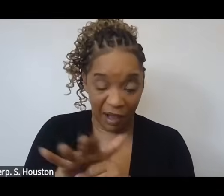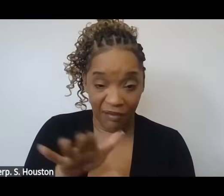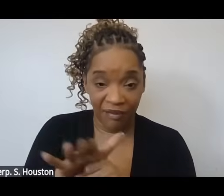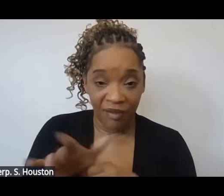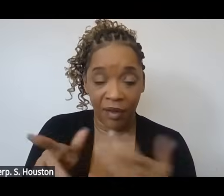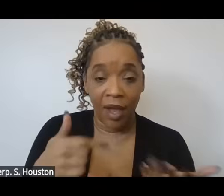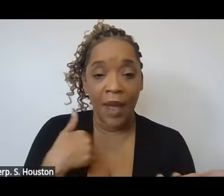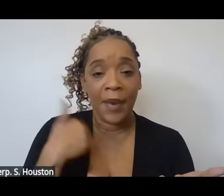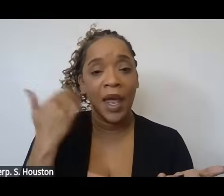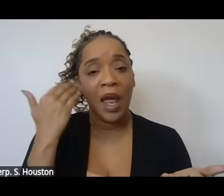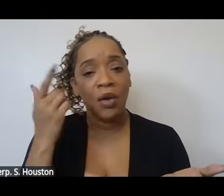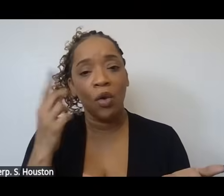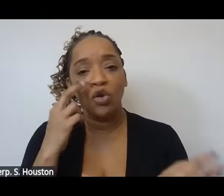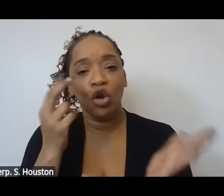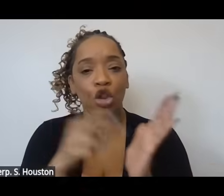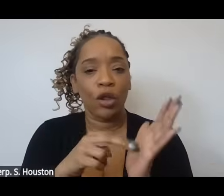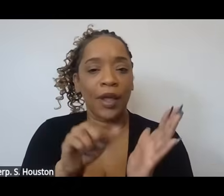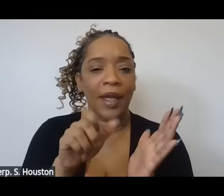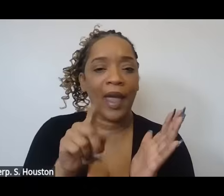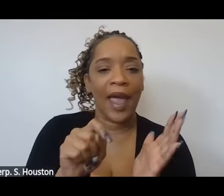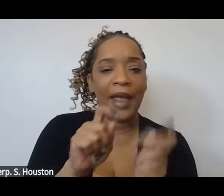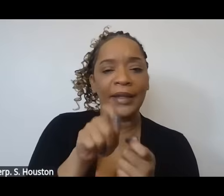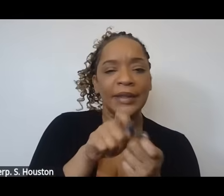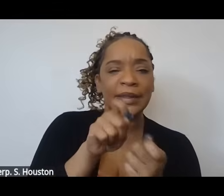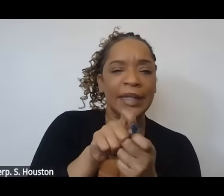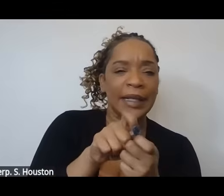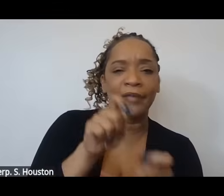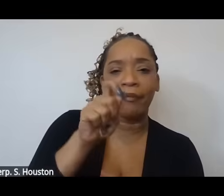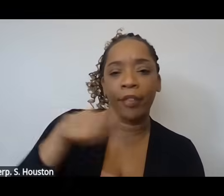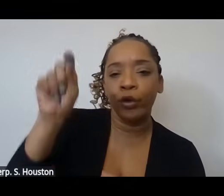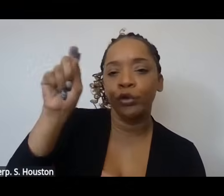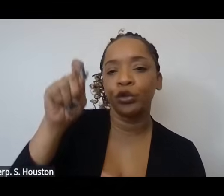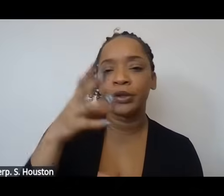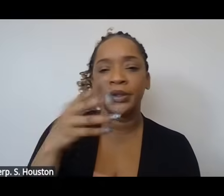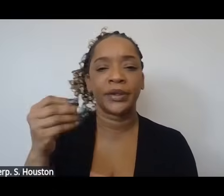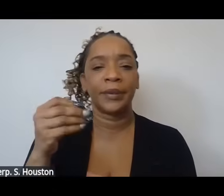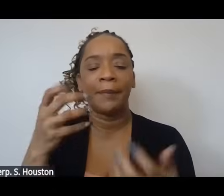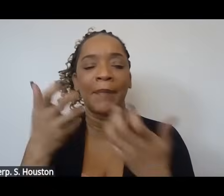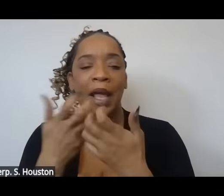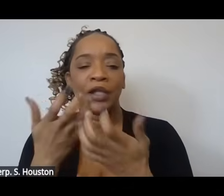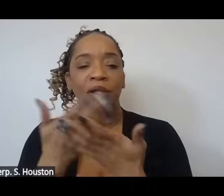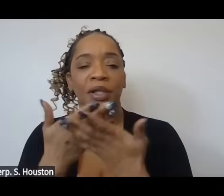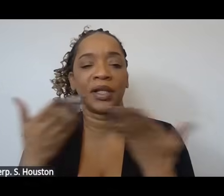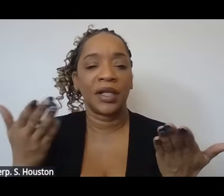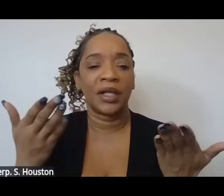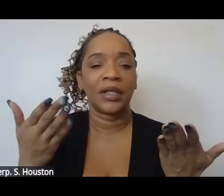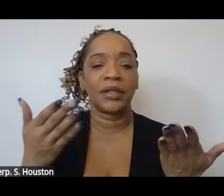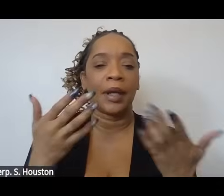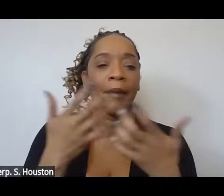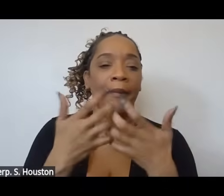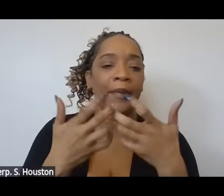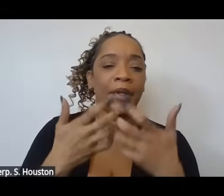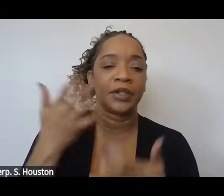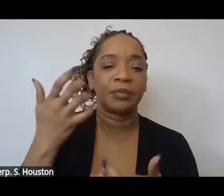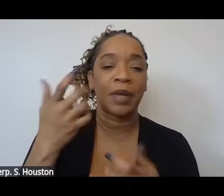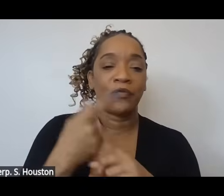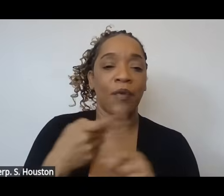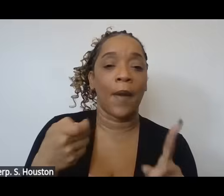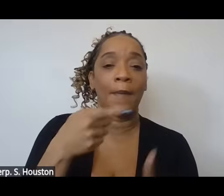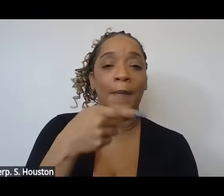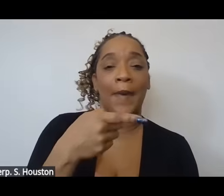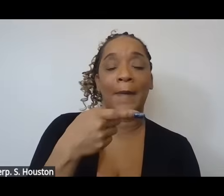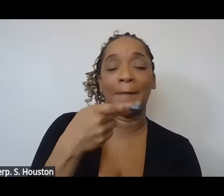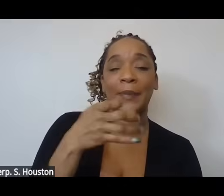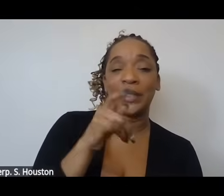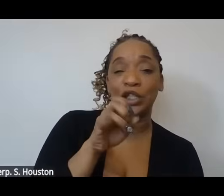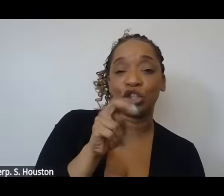matching features. Mismatched circular signatures from different petition drives is a little bit more subjective in my opinion. Do you guys have an